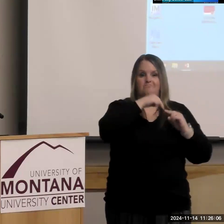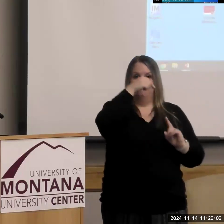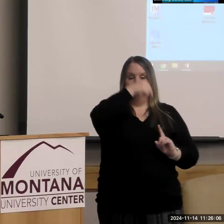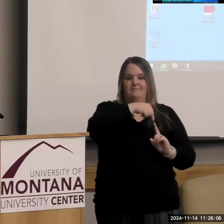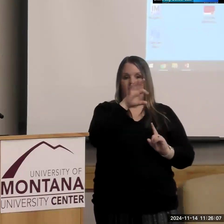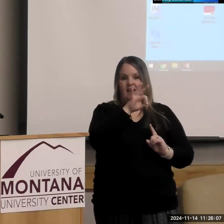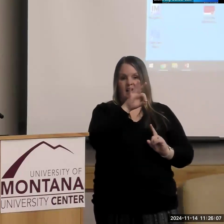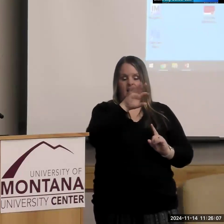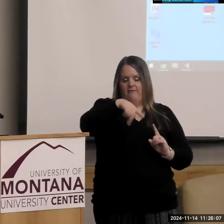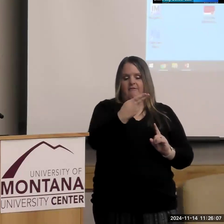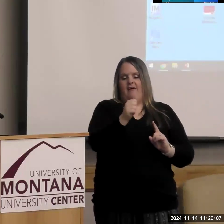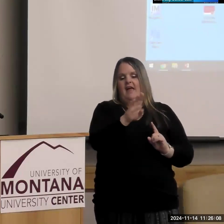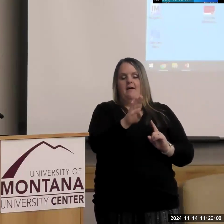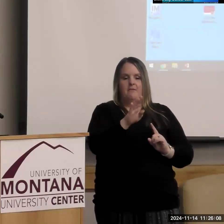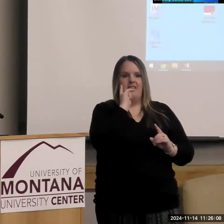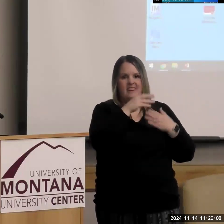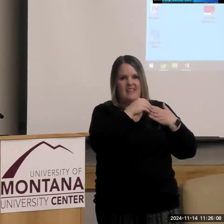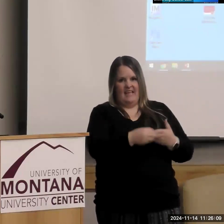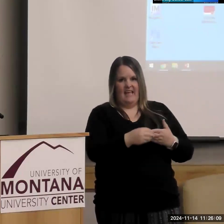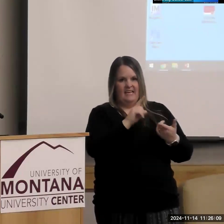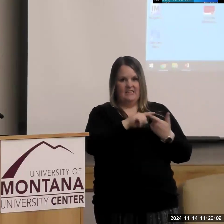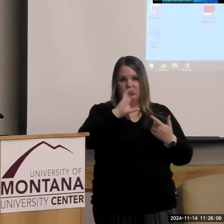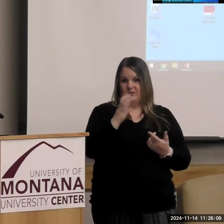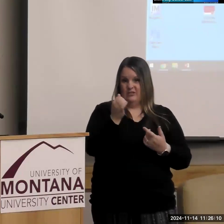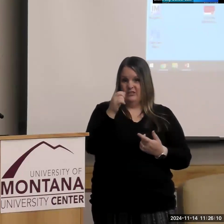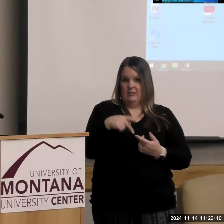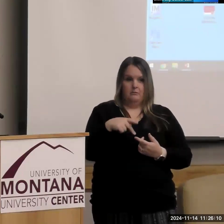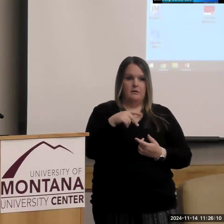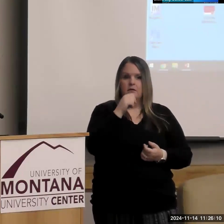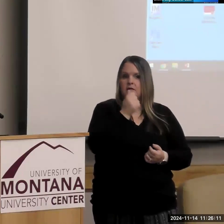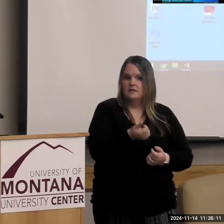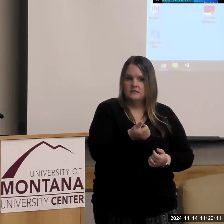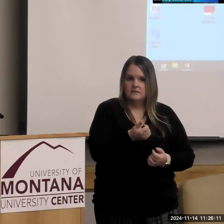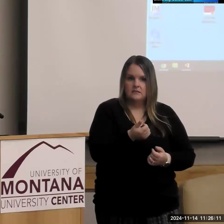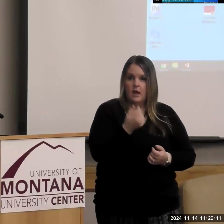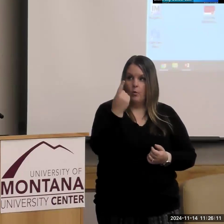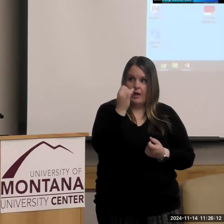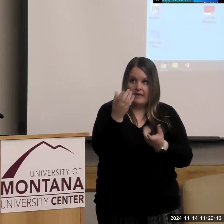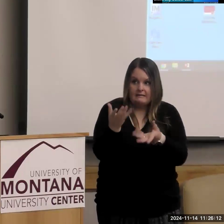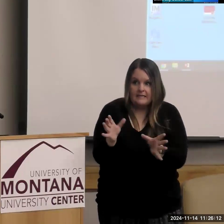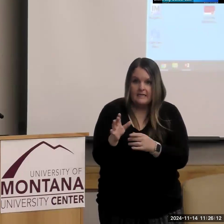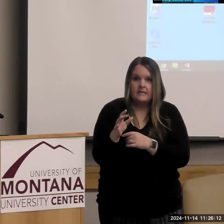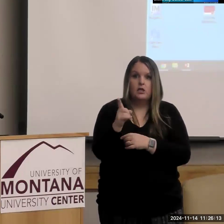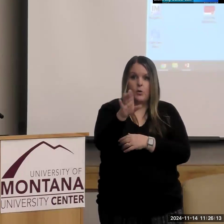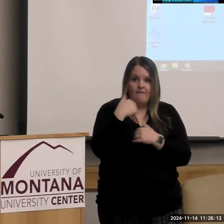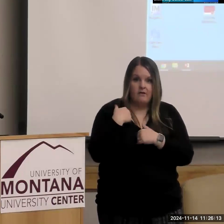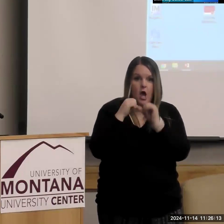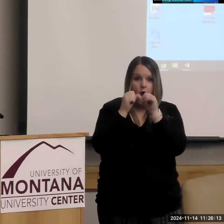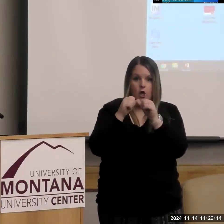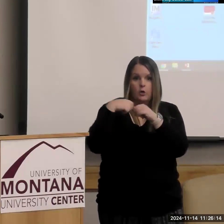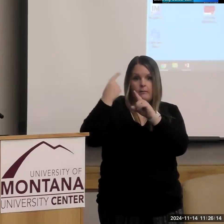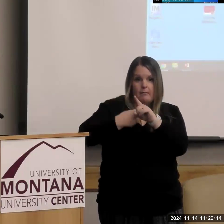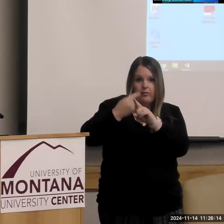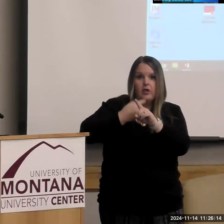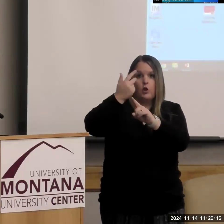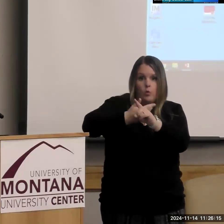FAB guidance on CHIPS is not that it's one and done, is that you have ongoing monthly or quarterly